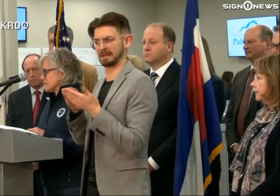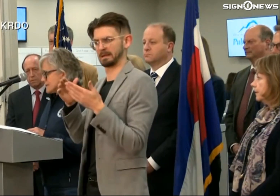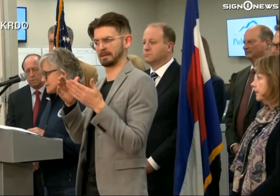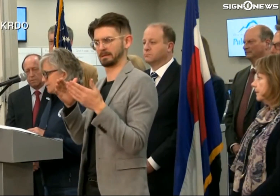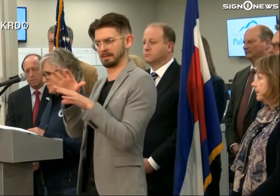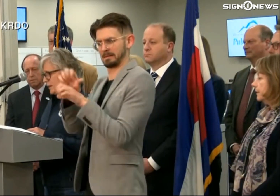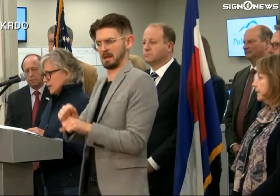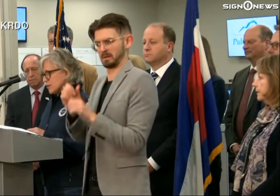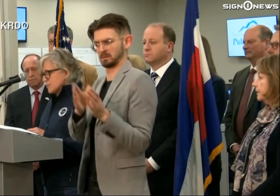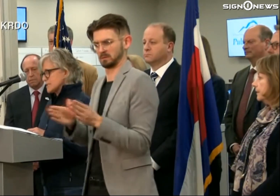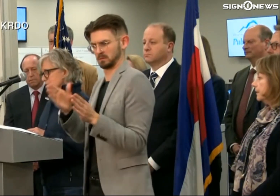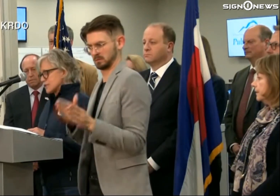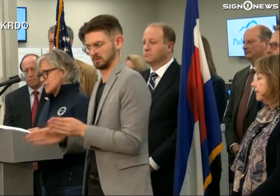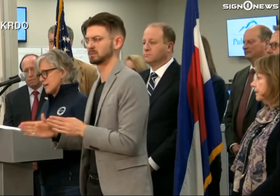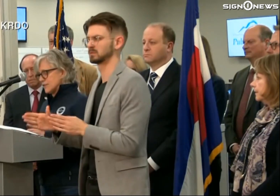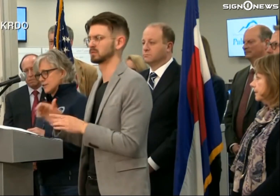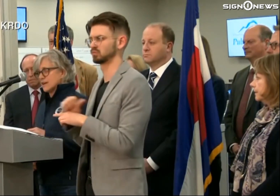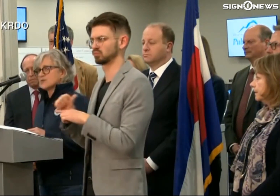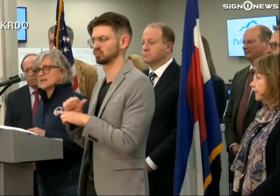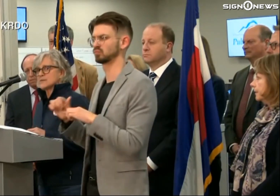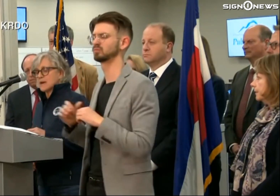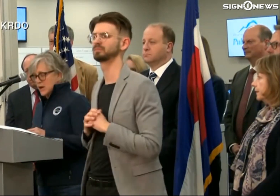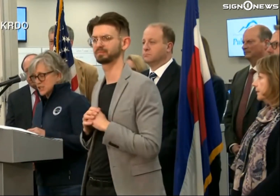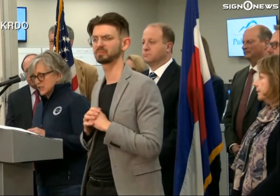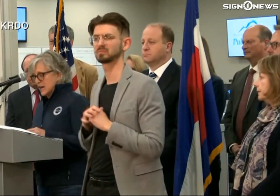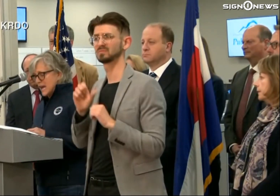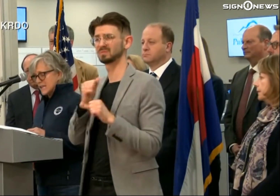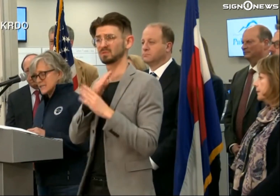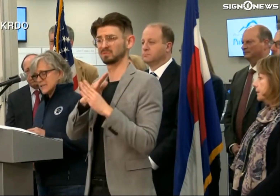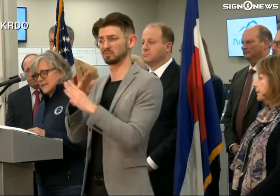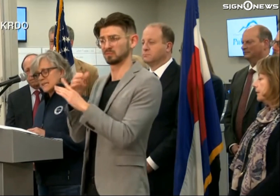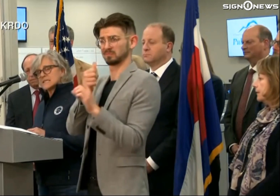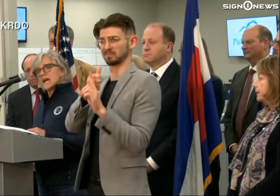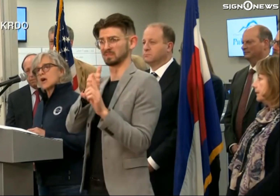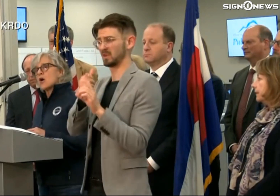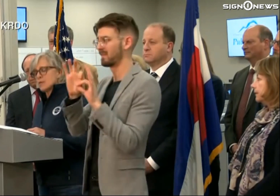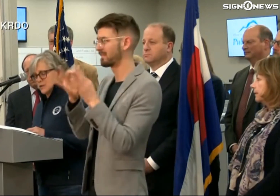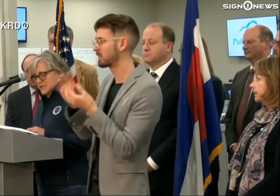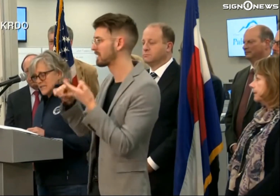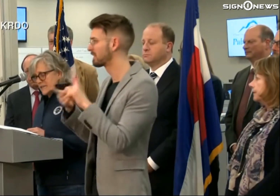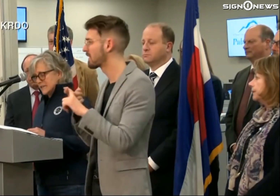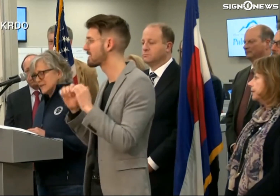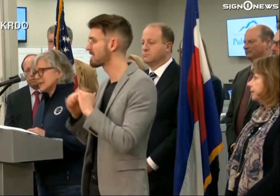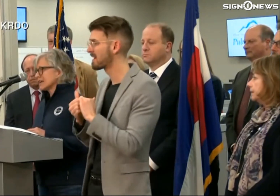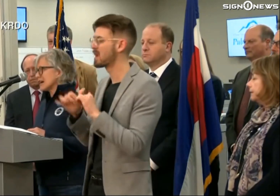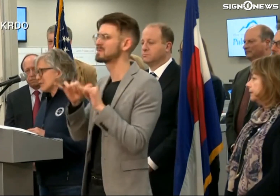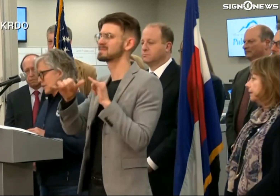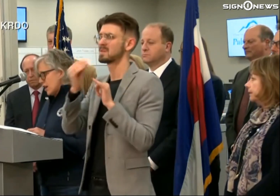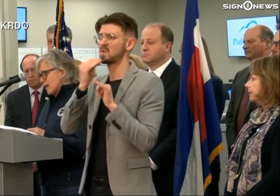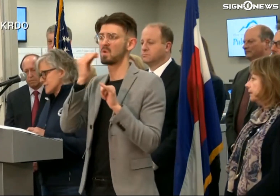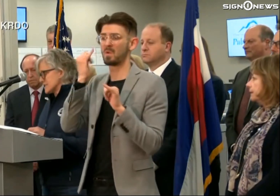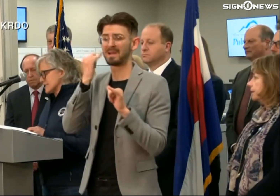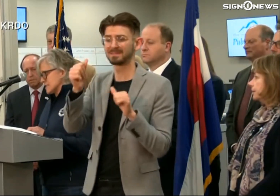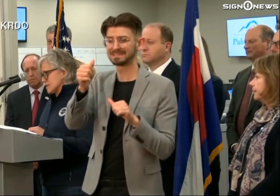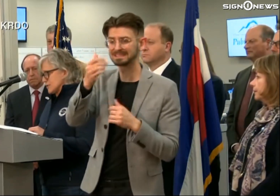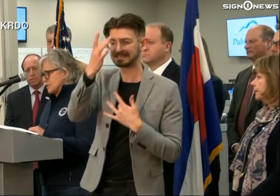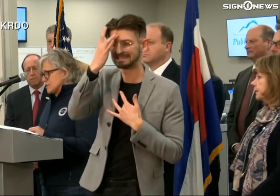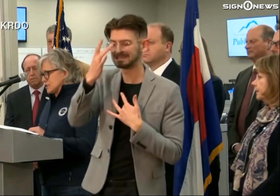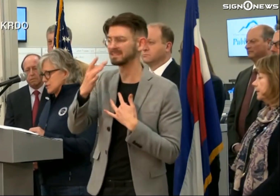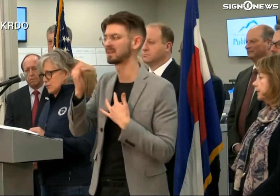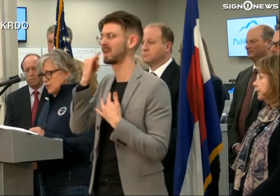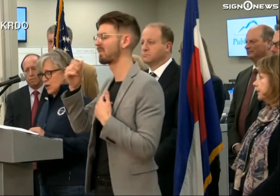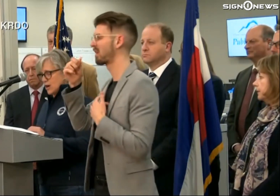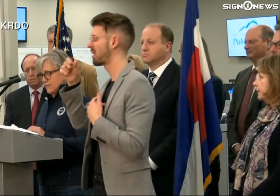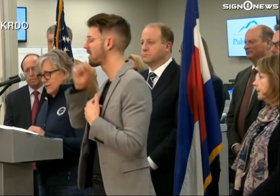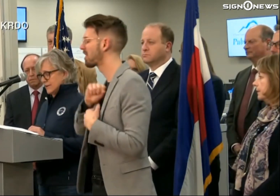couple weeks. You can protect yourself and your loved ones by washing your hands, staying home when you're sick, covering coughs and sneezes with